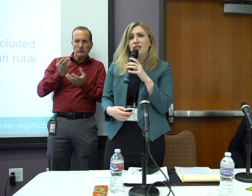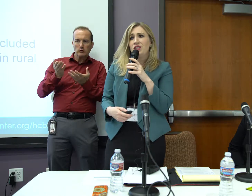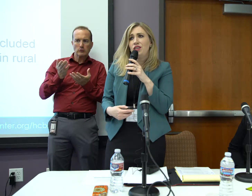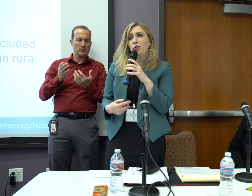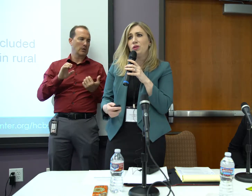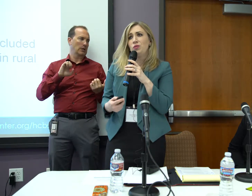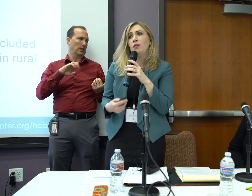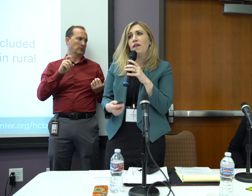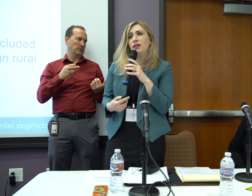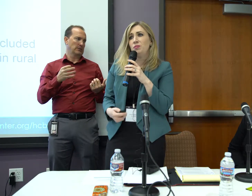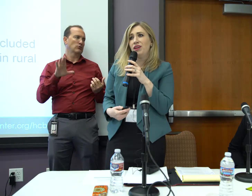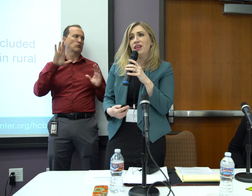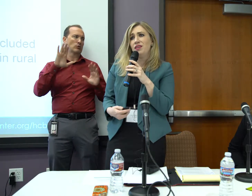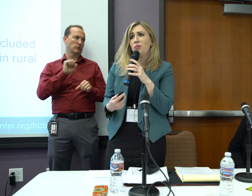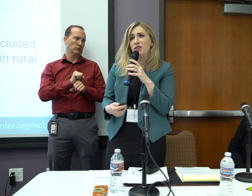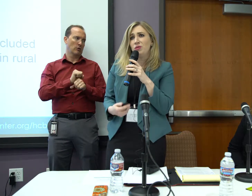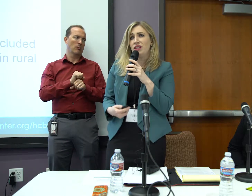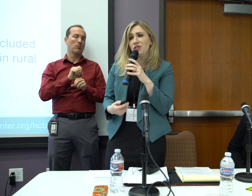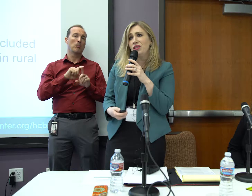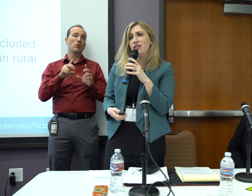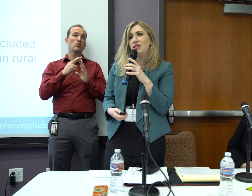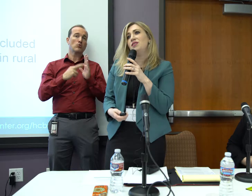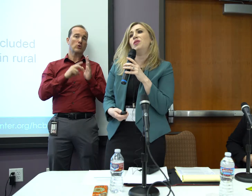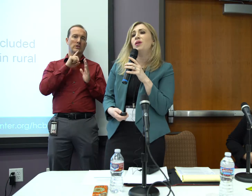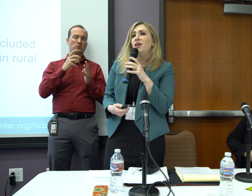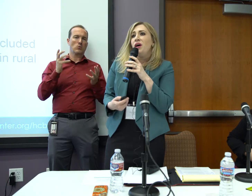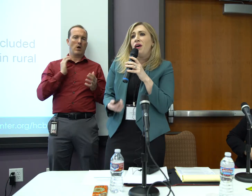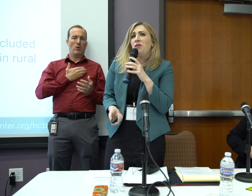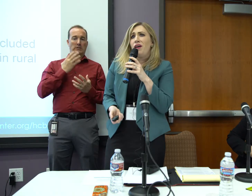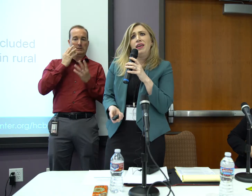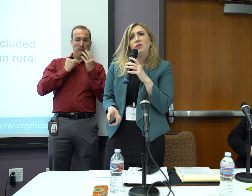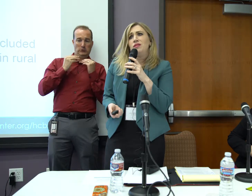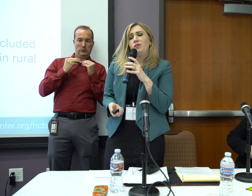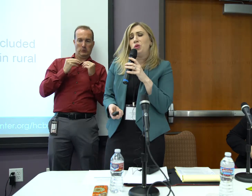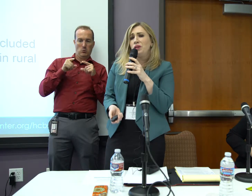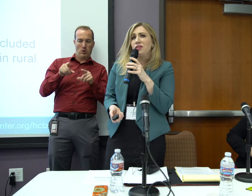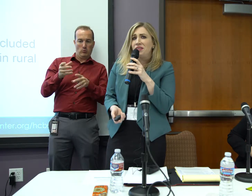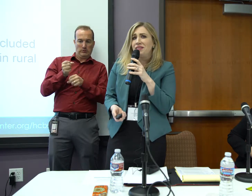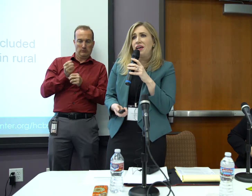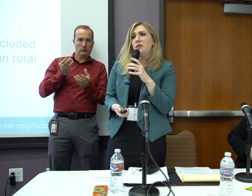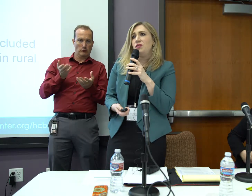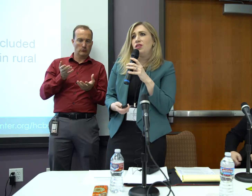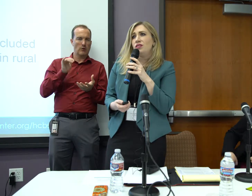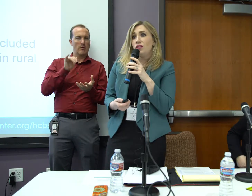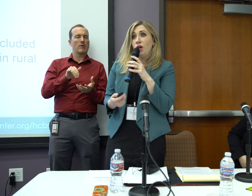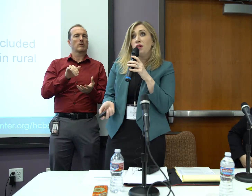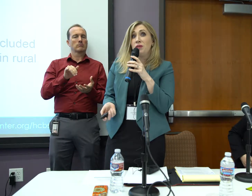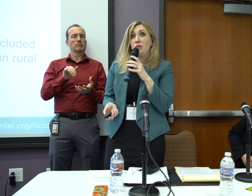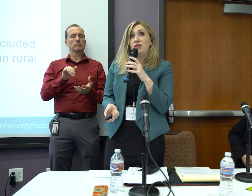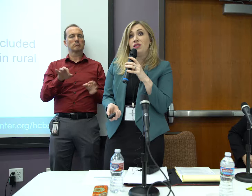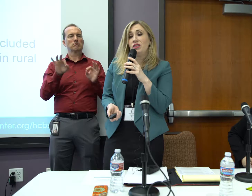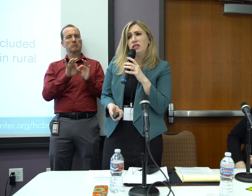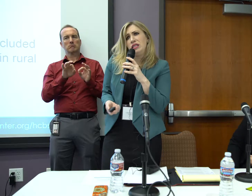our opening session, the rule is really about the experience of the person receiving services, and so we felt like it was critical to talk